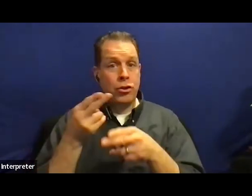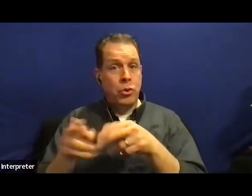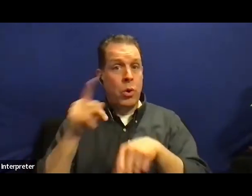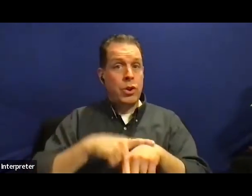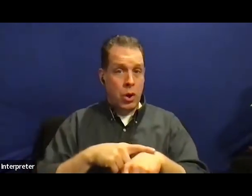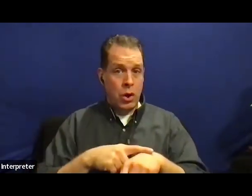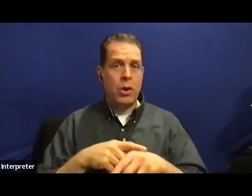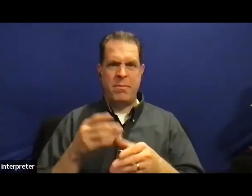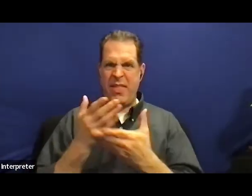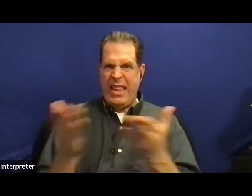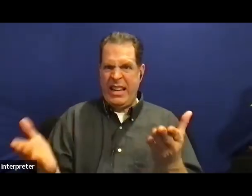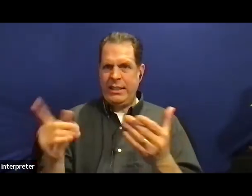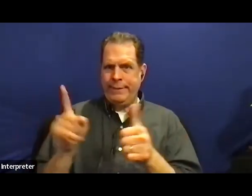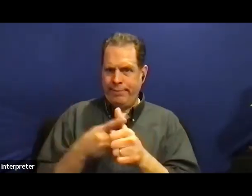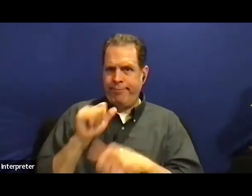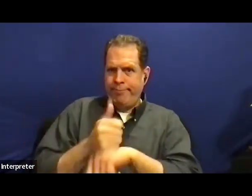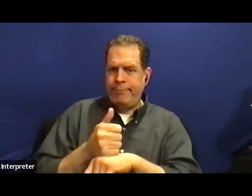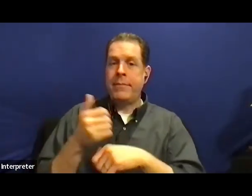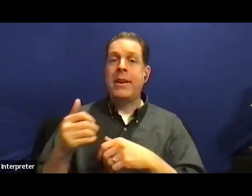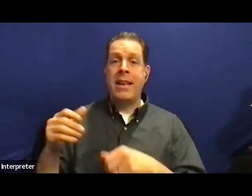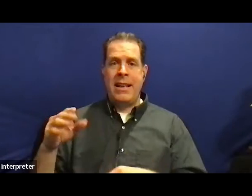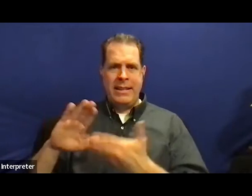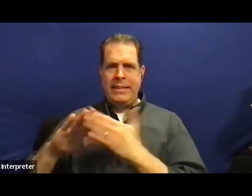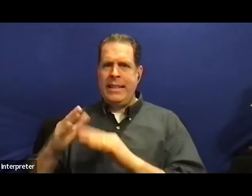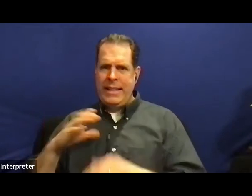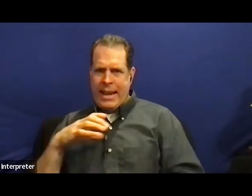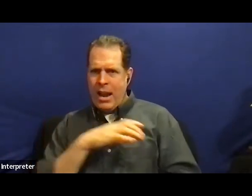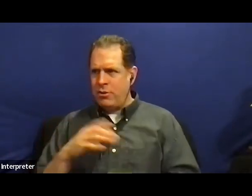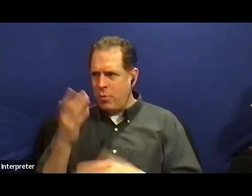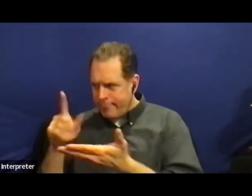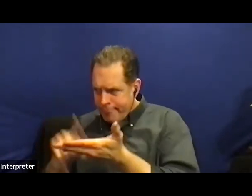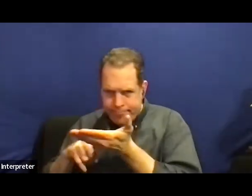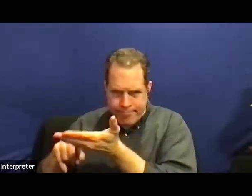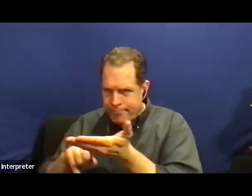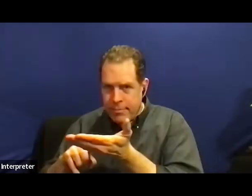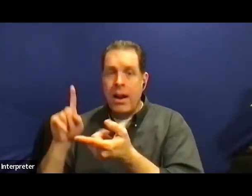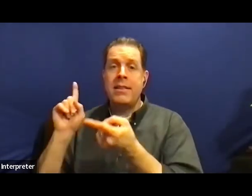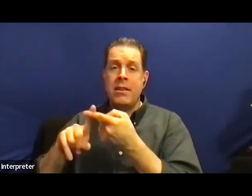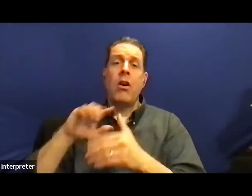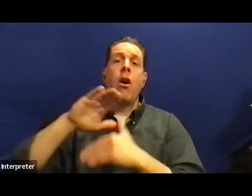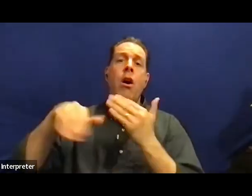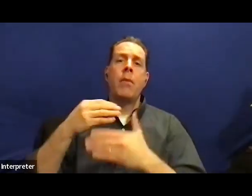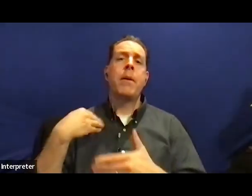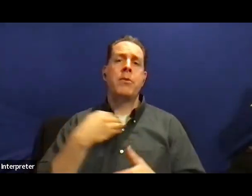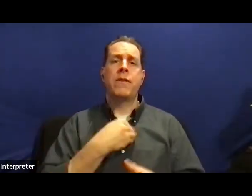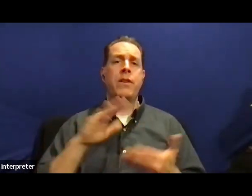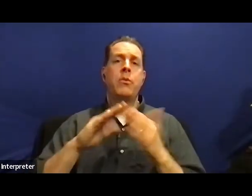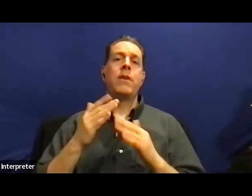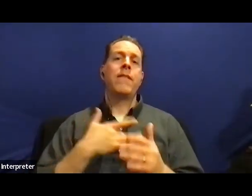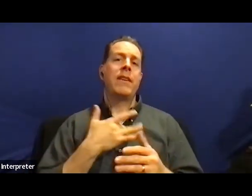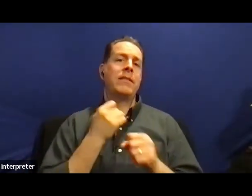measures, the City Council and I will continue working hard until all members of our community feel